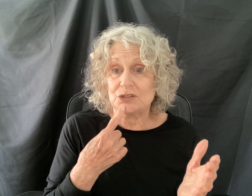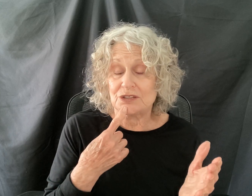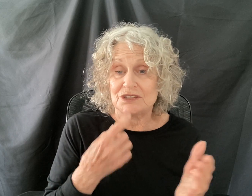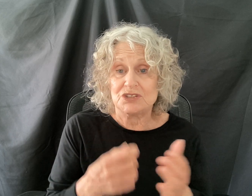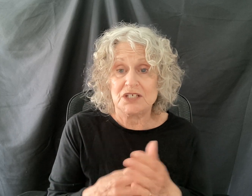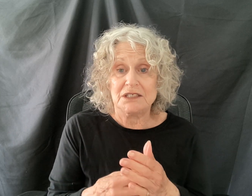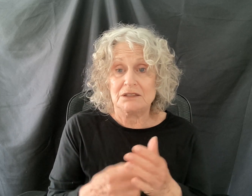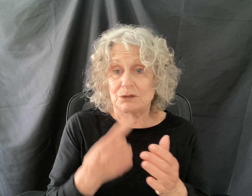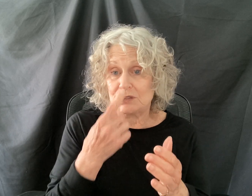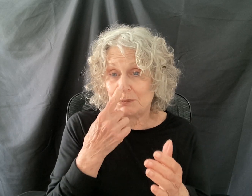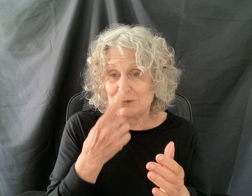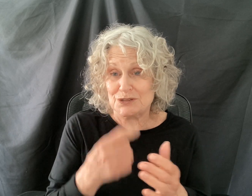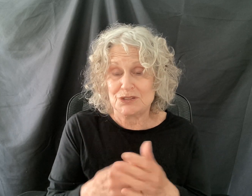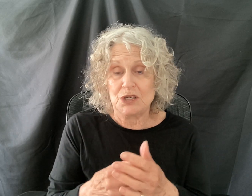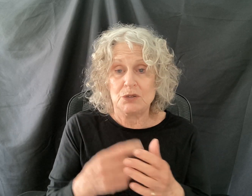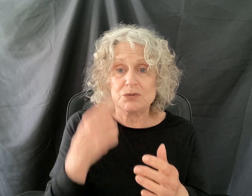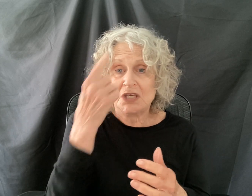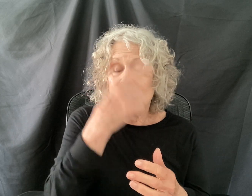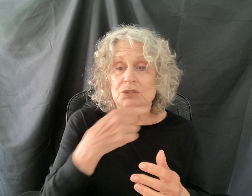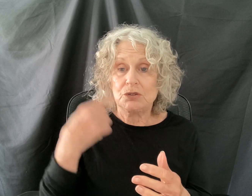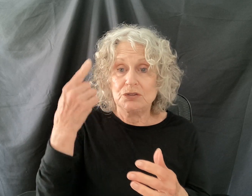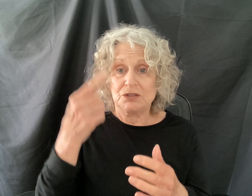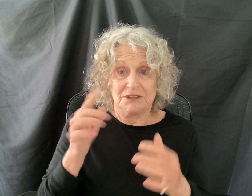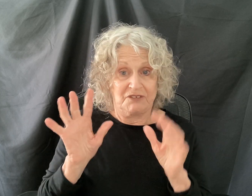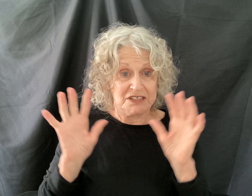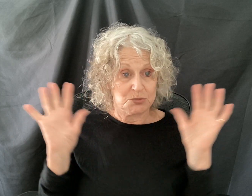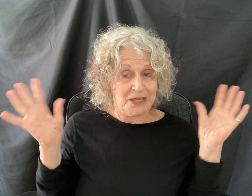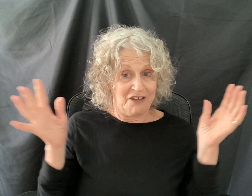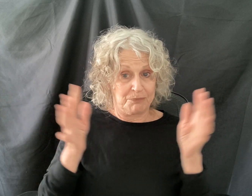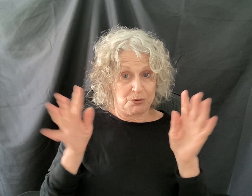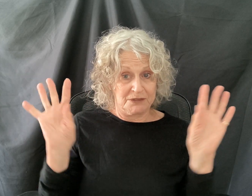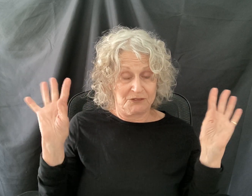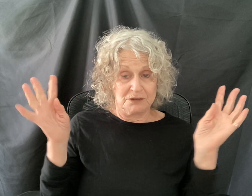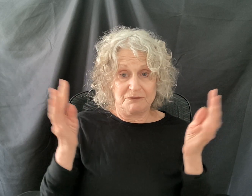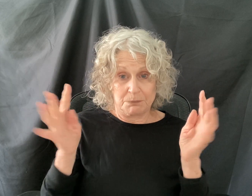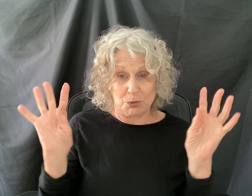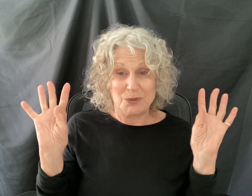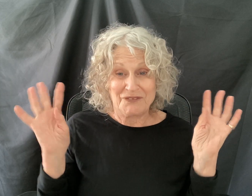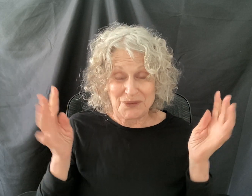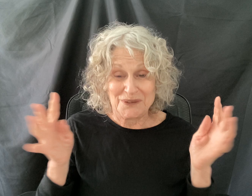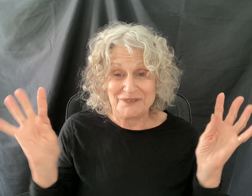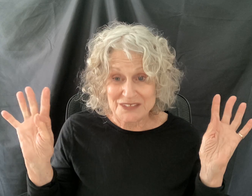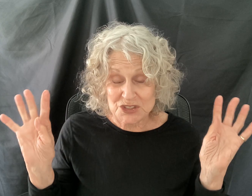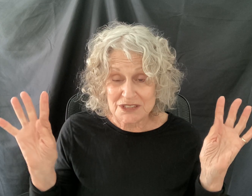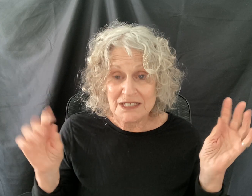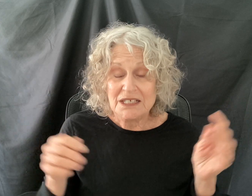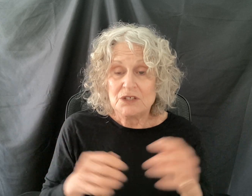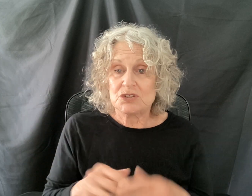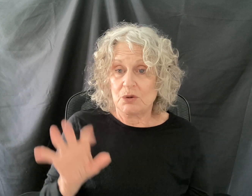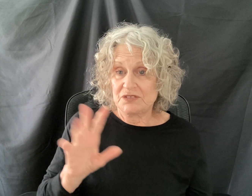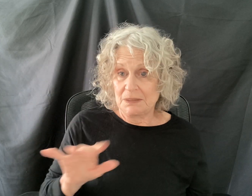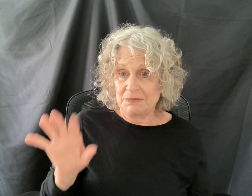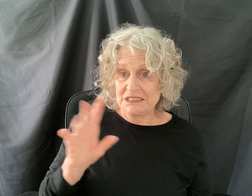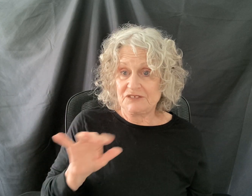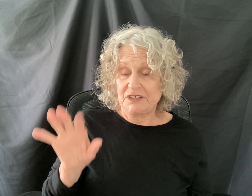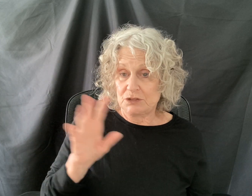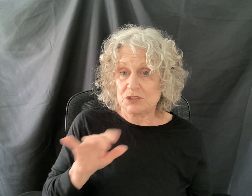at the chin, look at the person's nose. You can look at the face. We have peripheral vision. So if somebody's